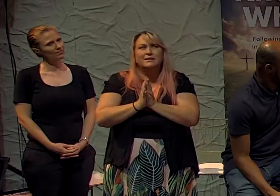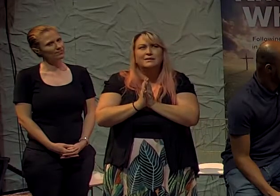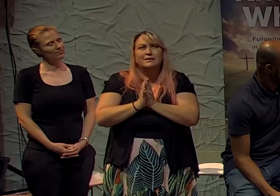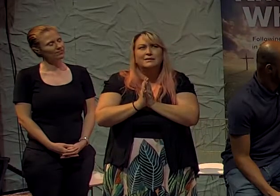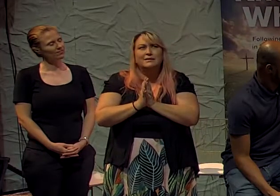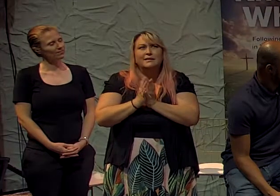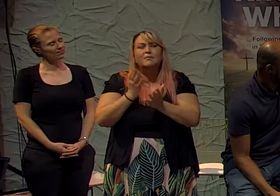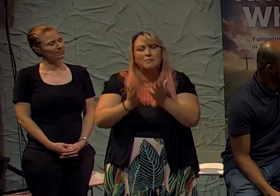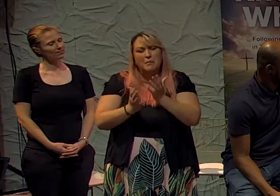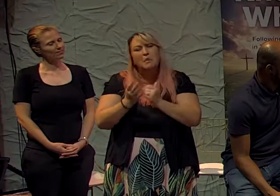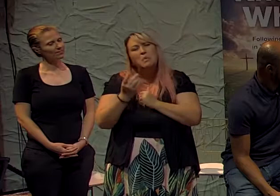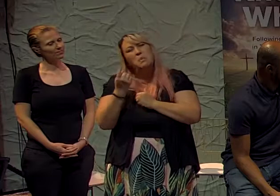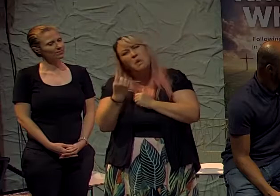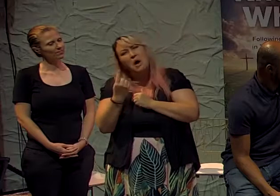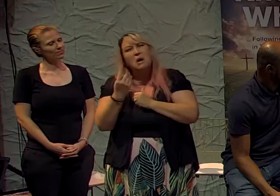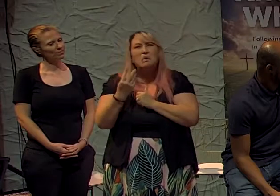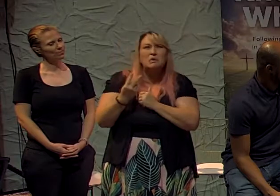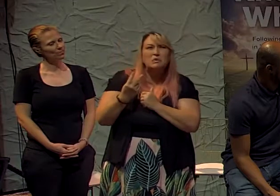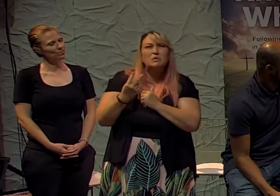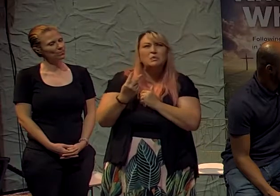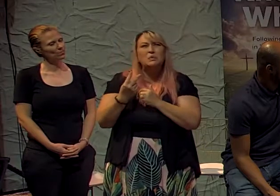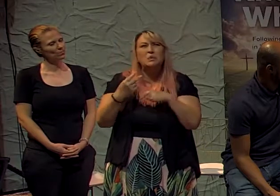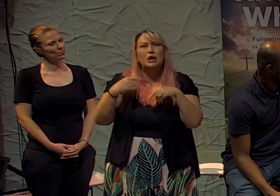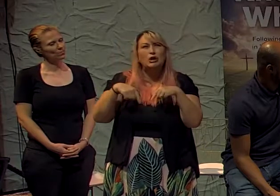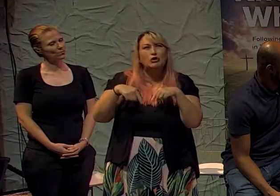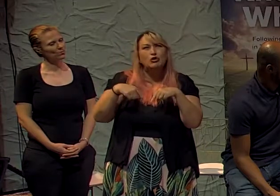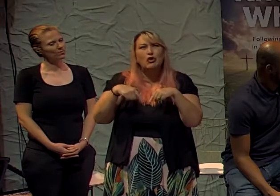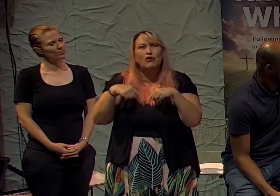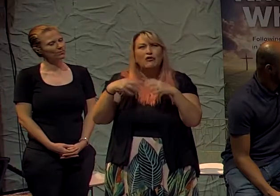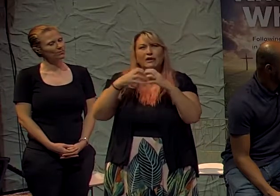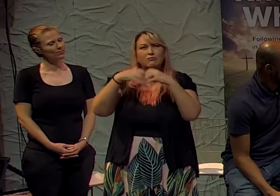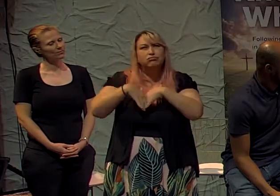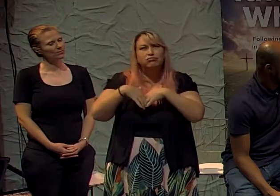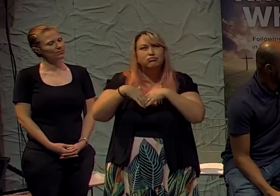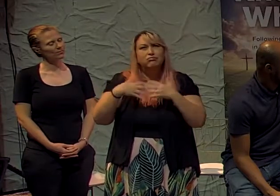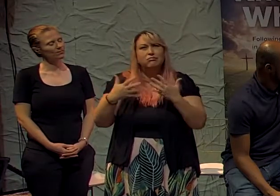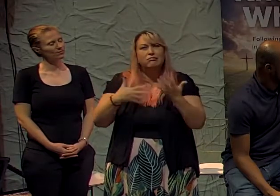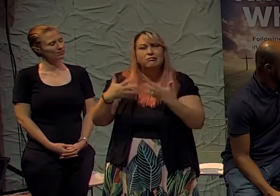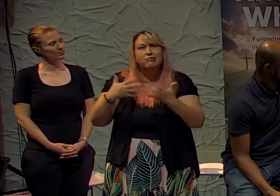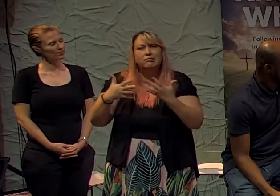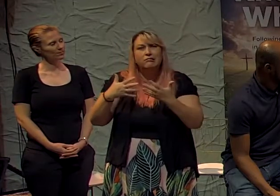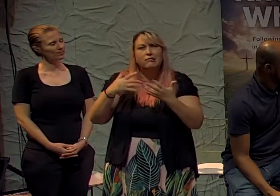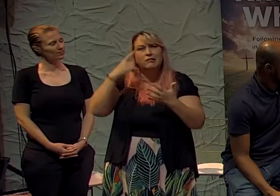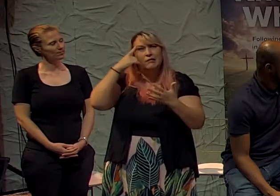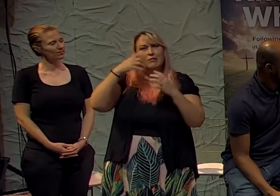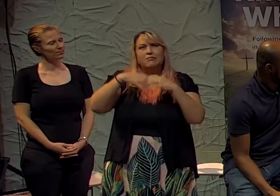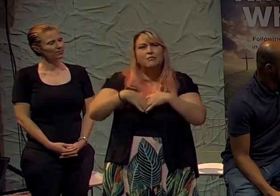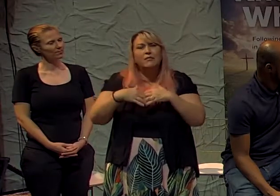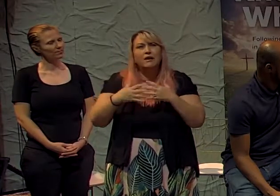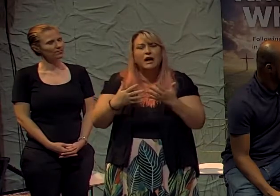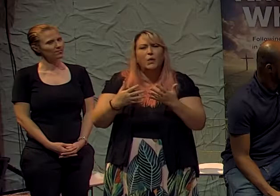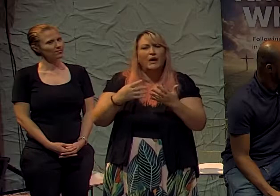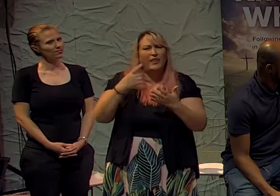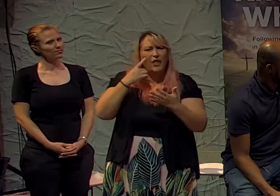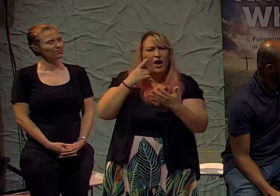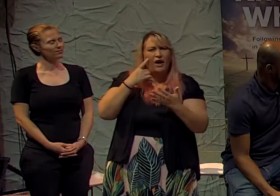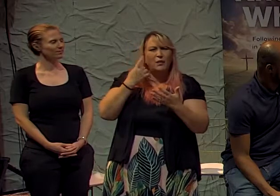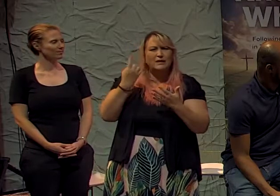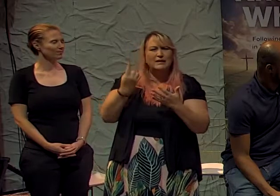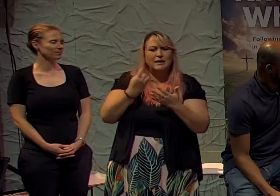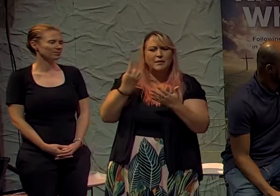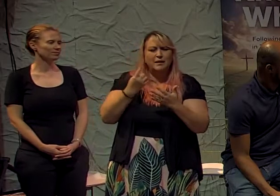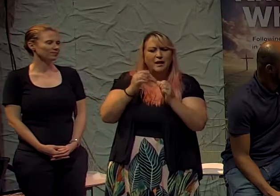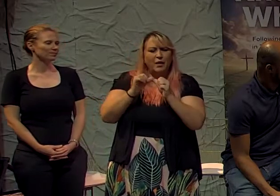maybe 1 or 2 nervous breakdowns on my part. It was tough just getting it. We thought it was something that would